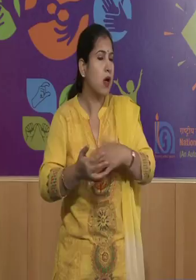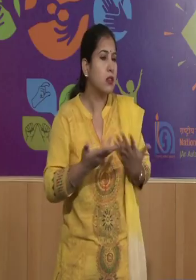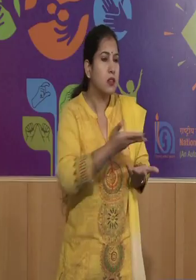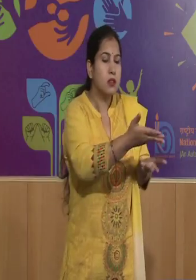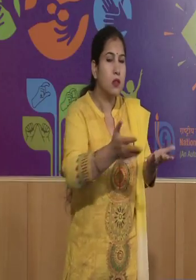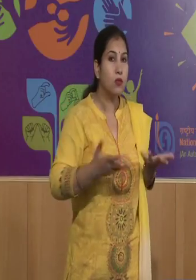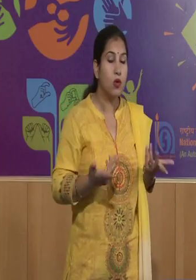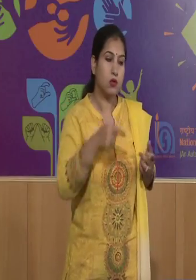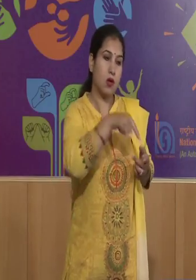urban society.